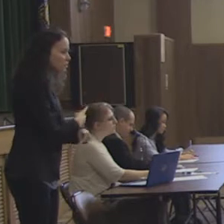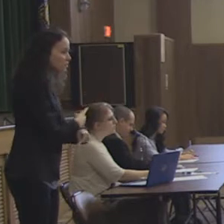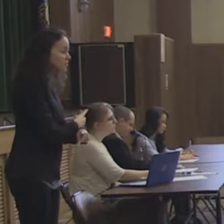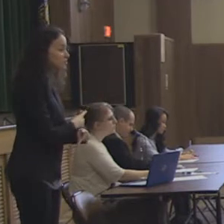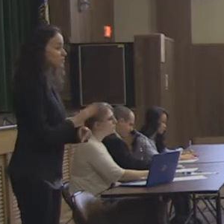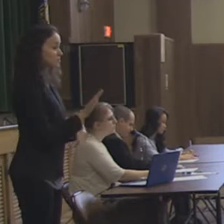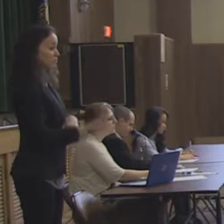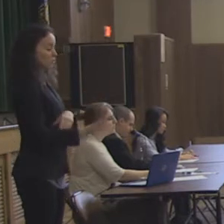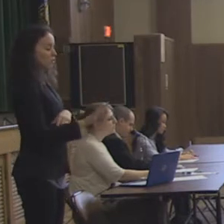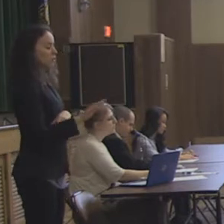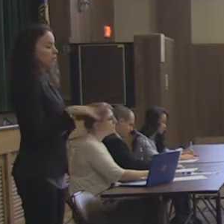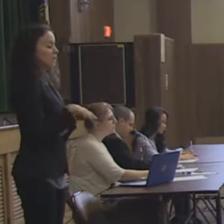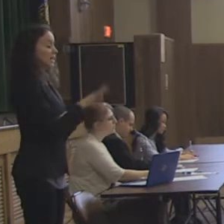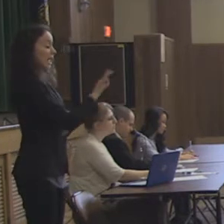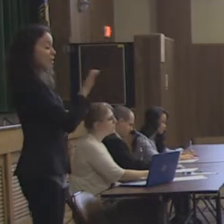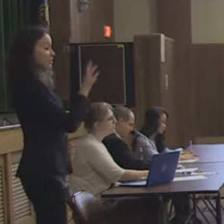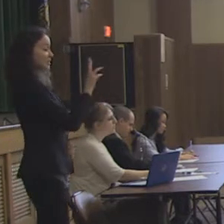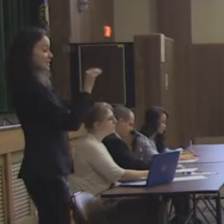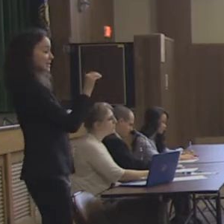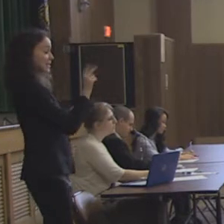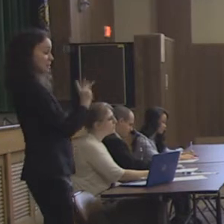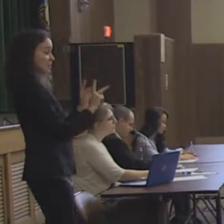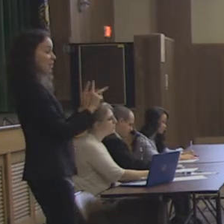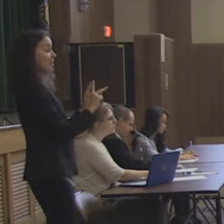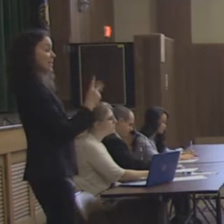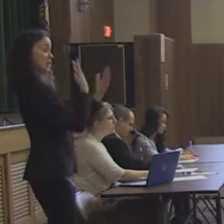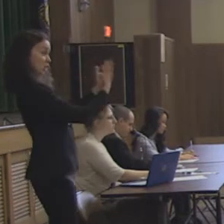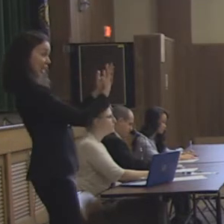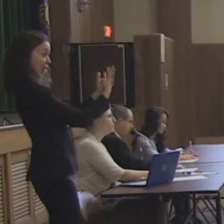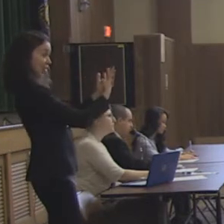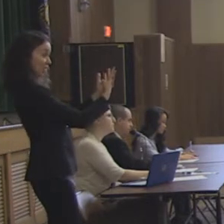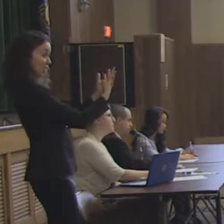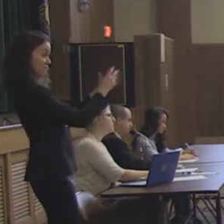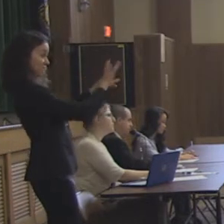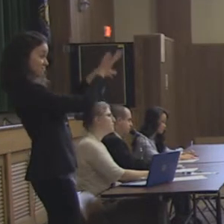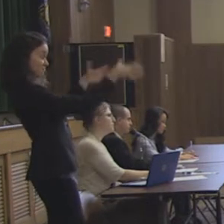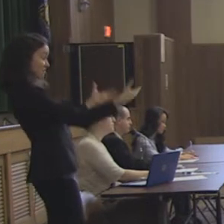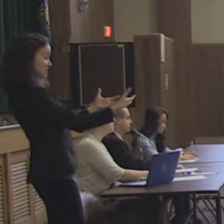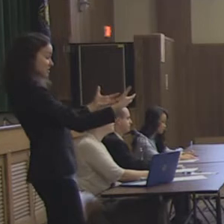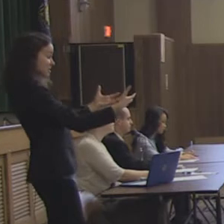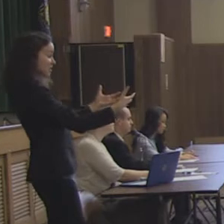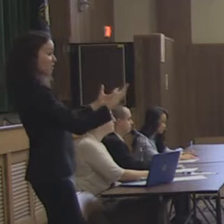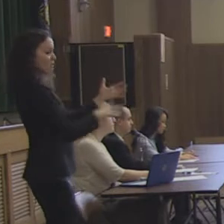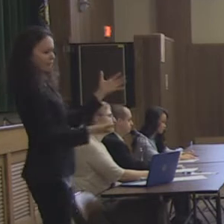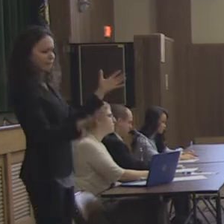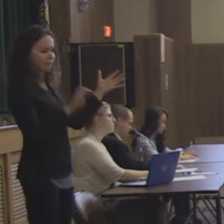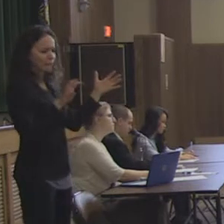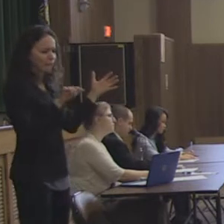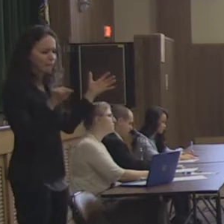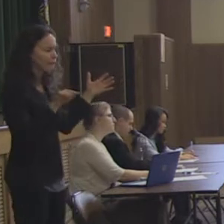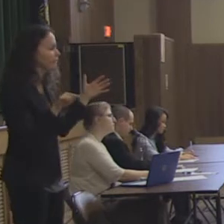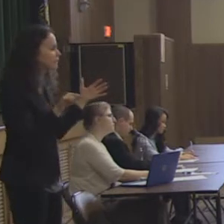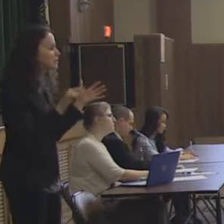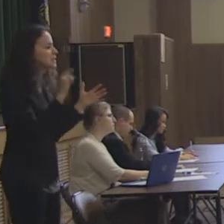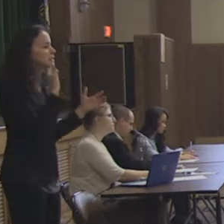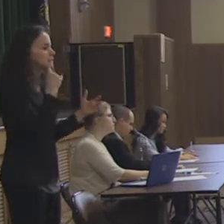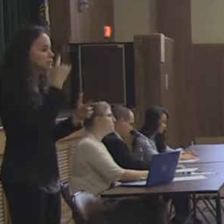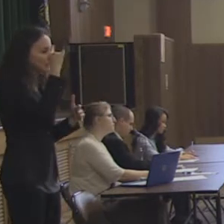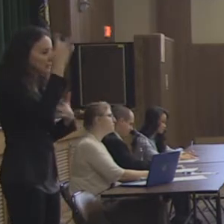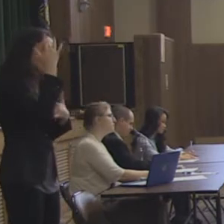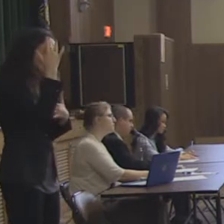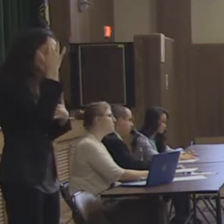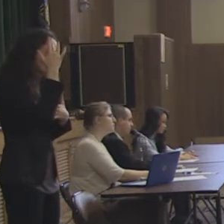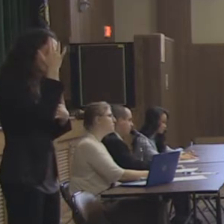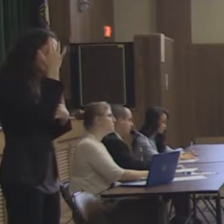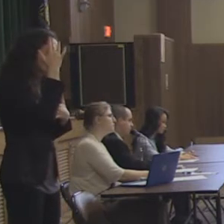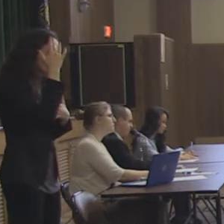400 of the 960 people in the county jail or the House of Correction have severe mental illness. And the same